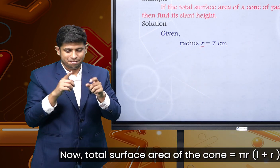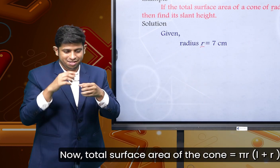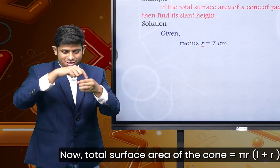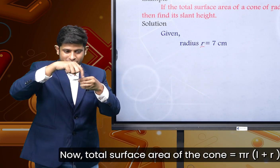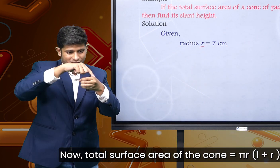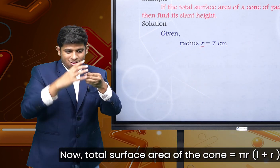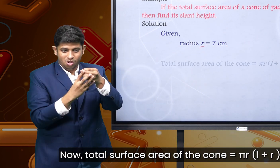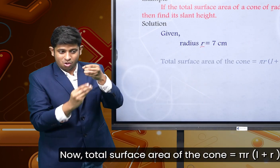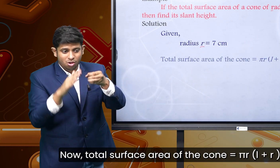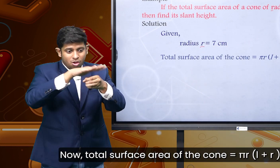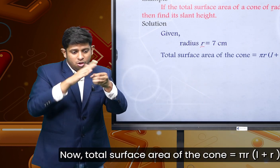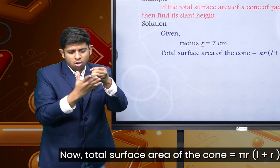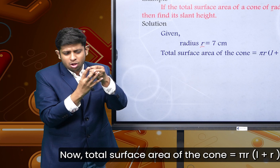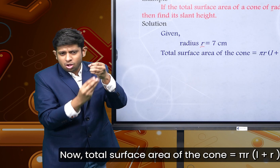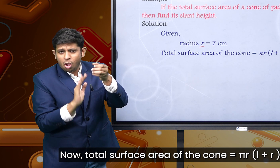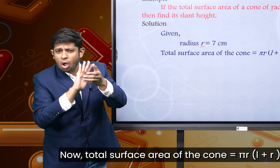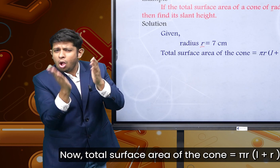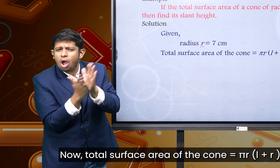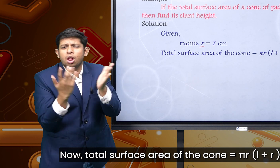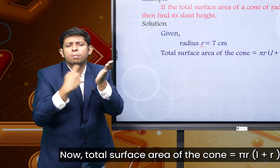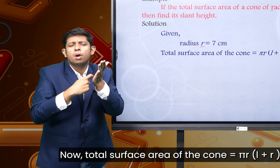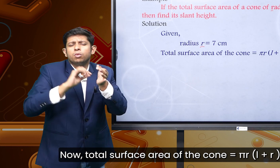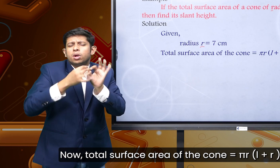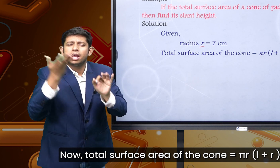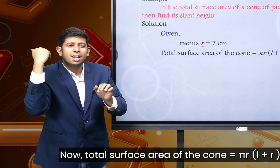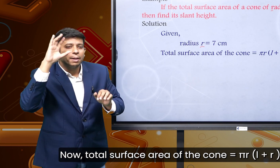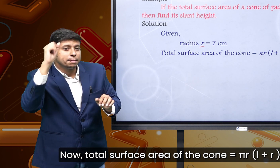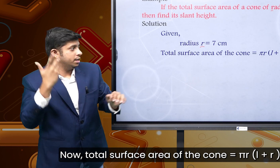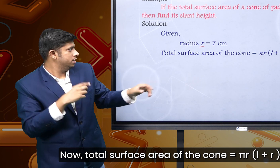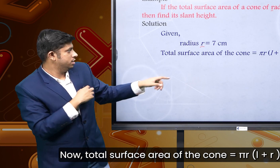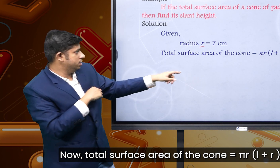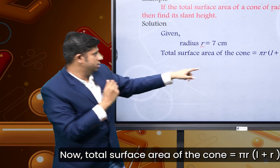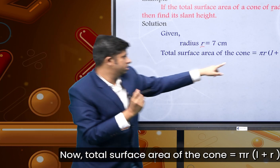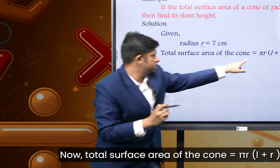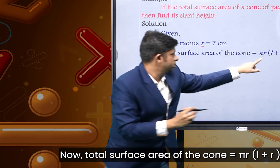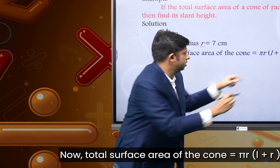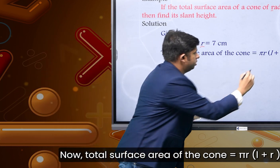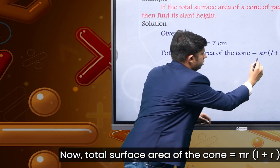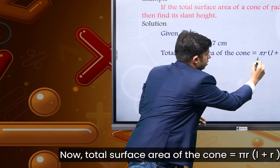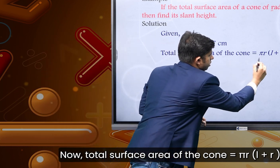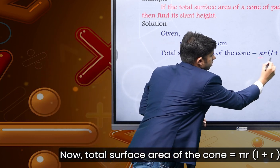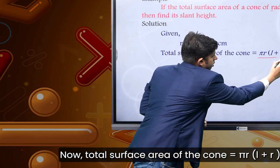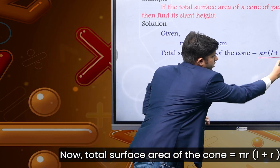now total surface area of the cone is equal to pi r into L plus r square units.